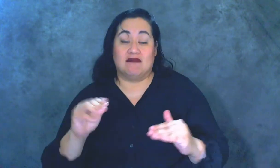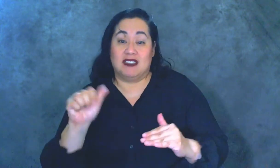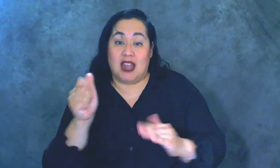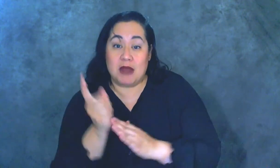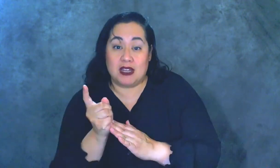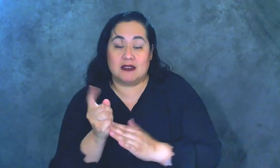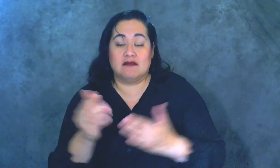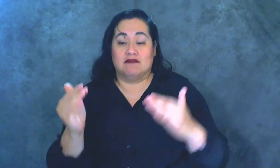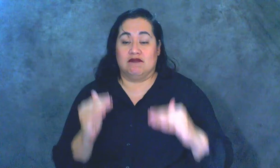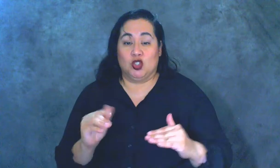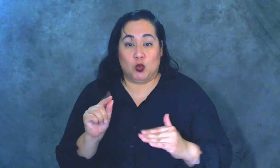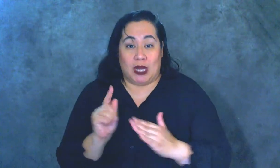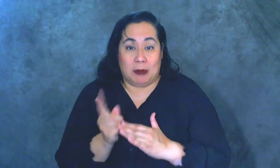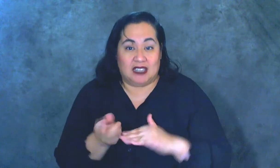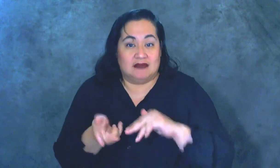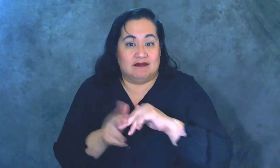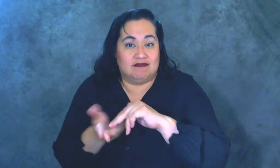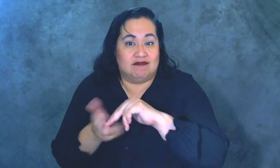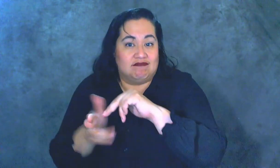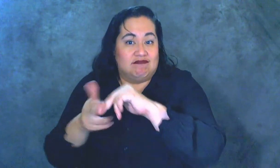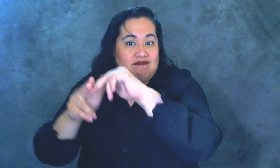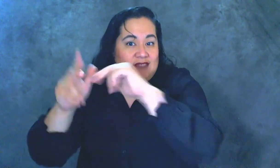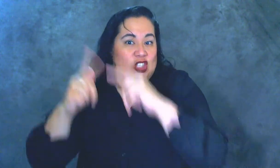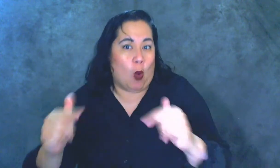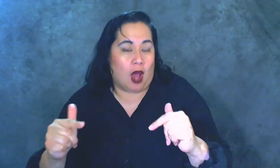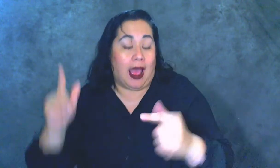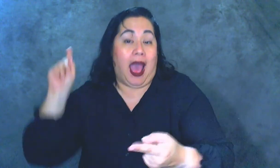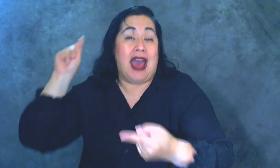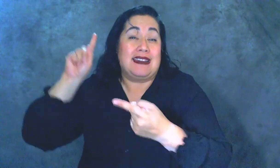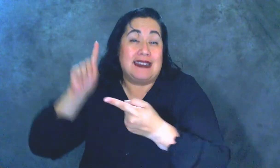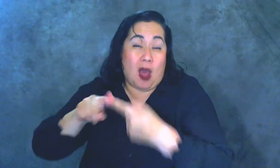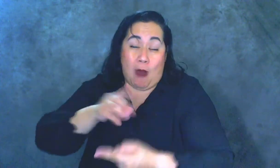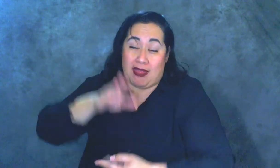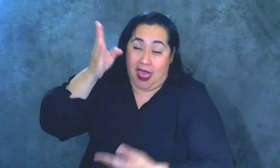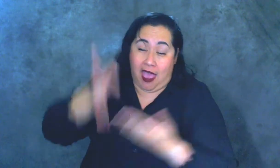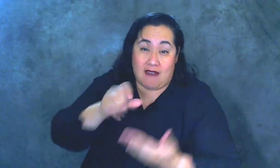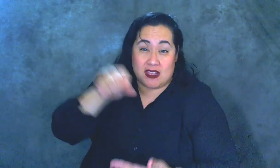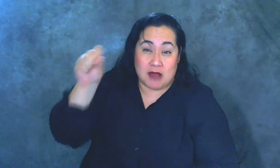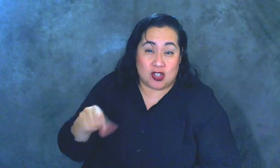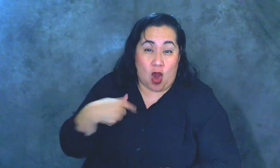on. Until by the end of the semester, I had interpreted the whole class hour.